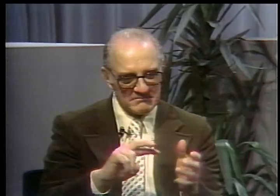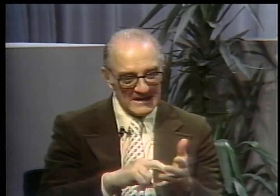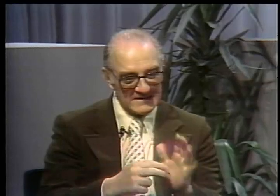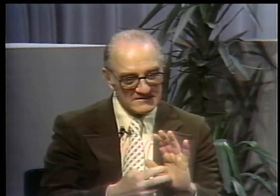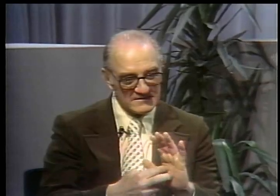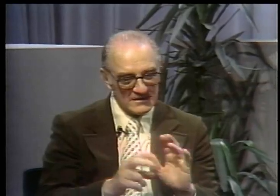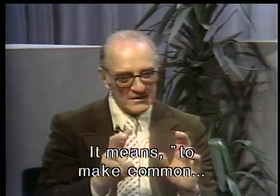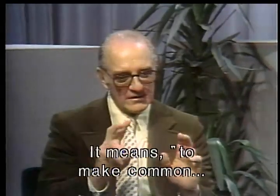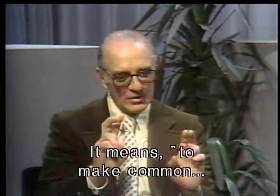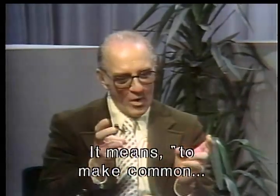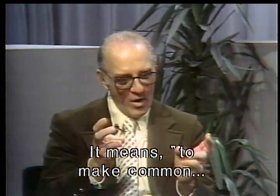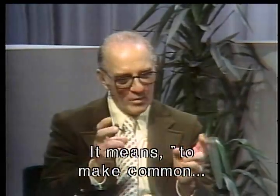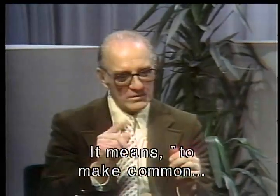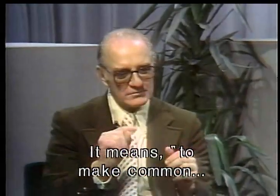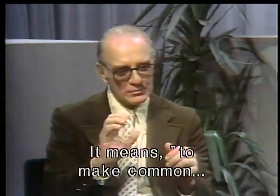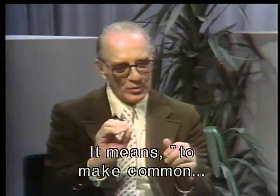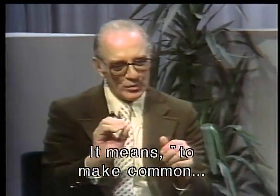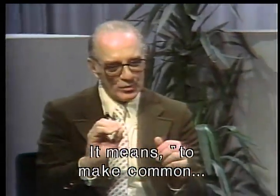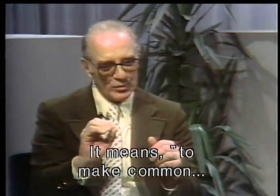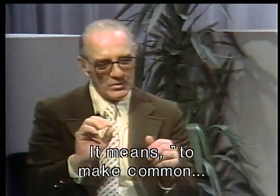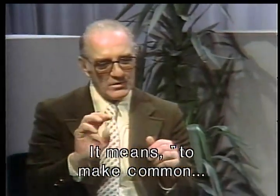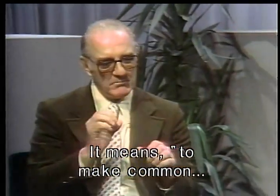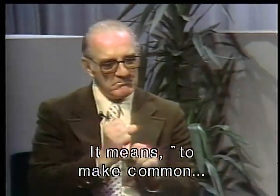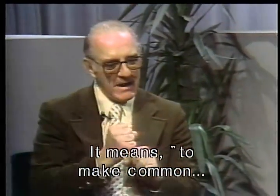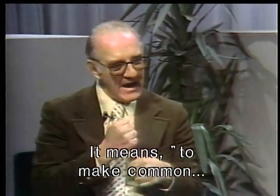means, quote, to make